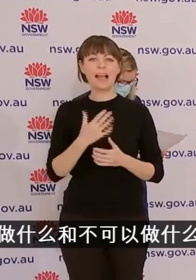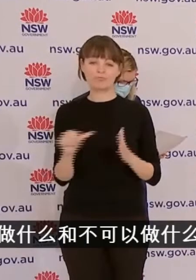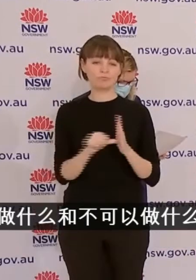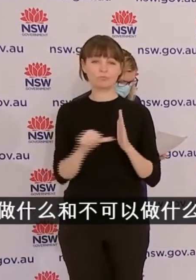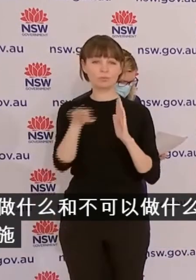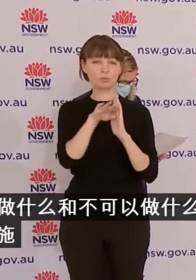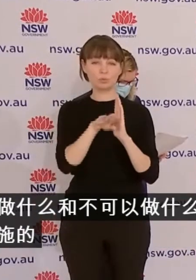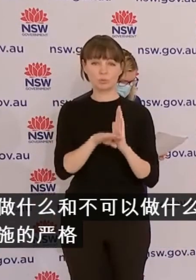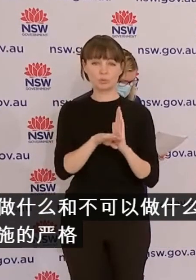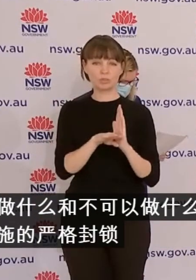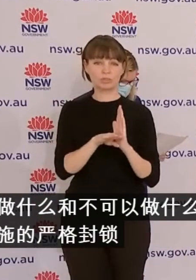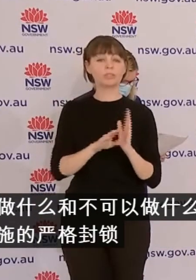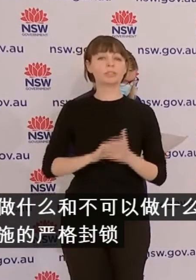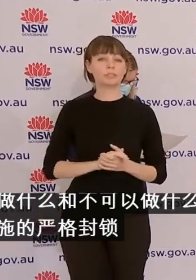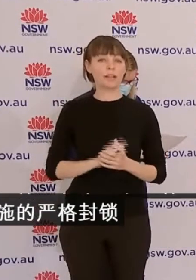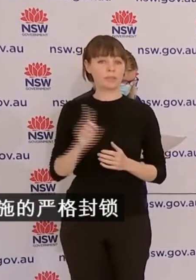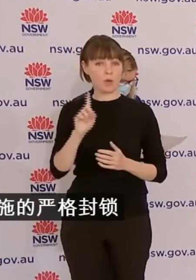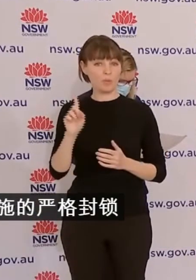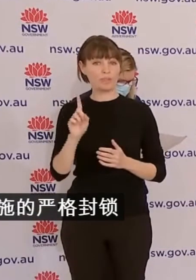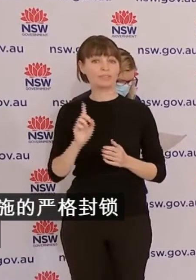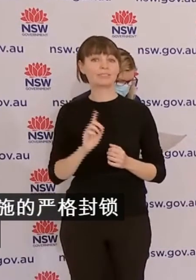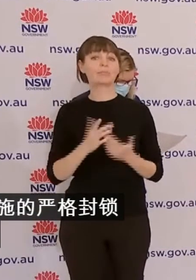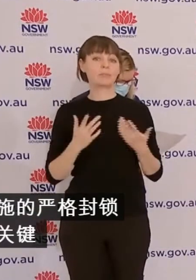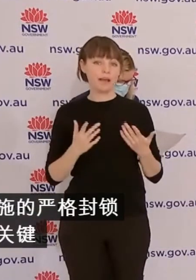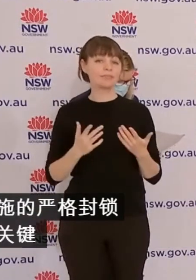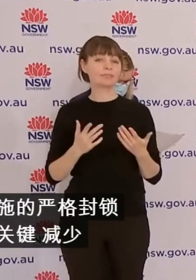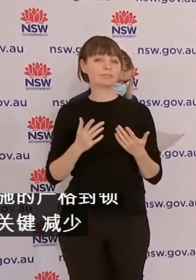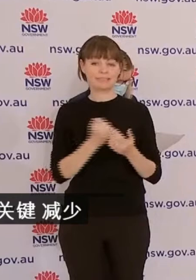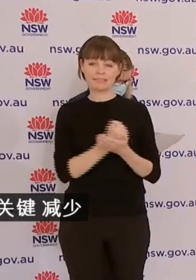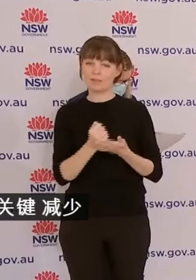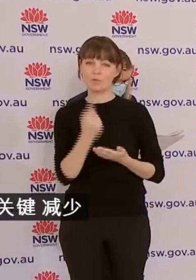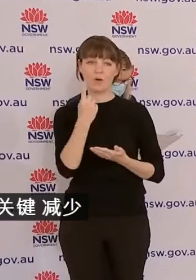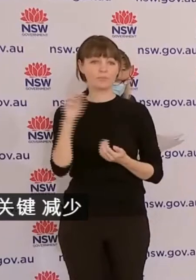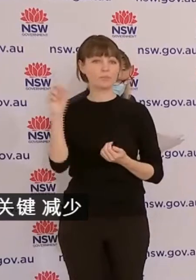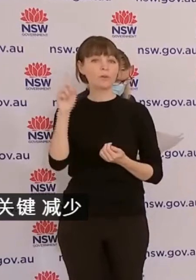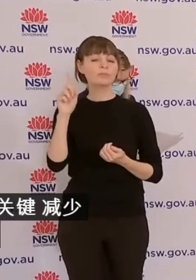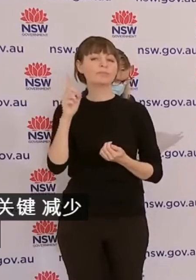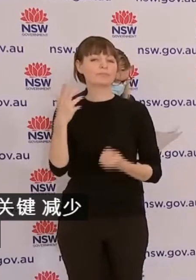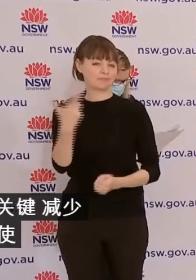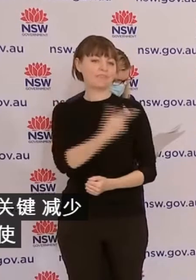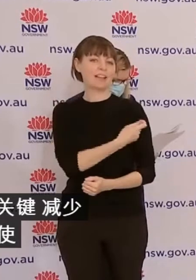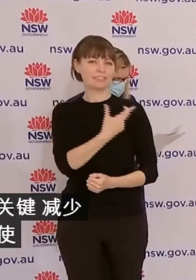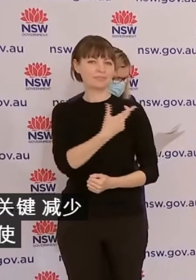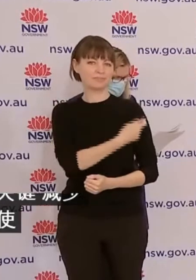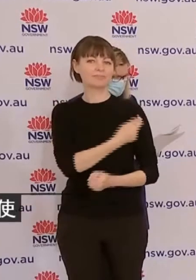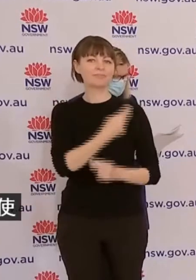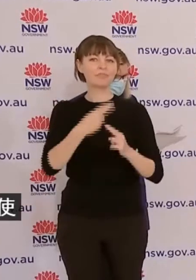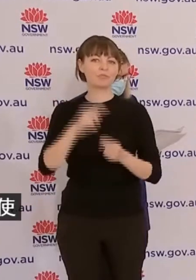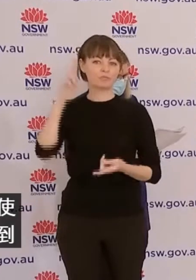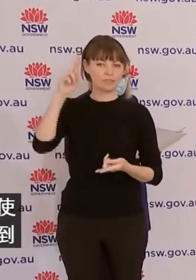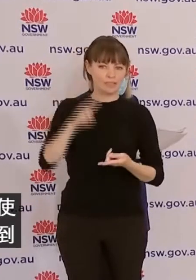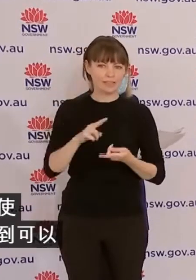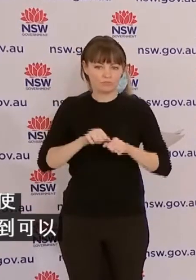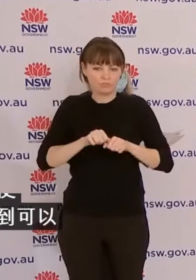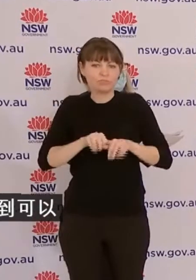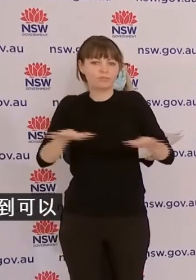do, the strict lockdown we have in place, vaccines are really key in reducing the spread, but also allowing us to get to those